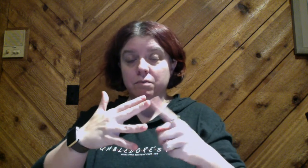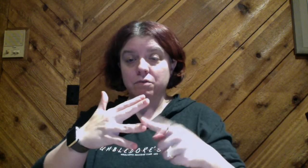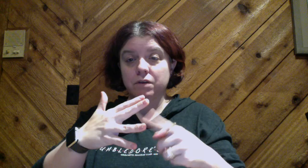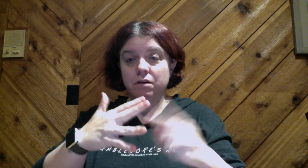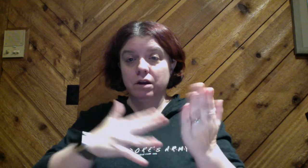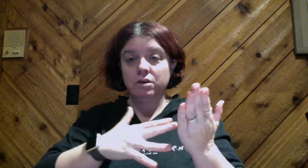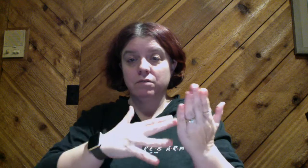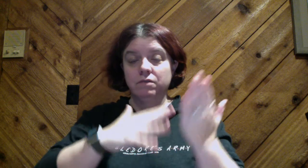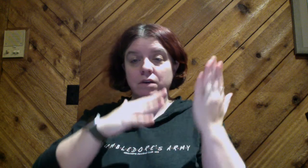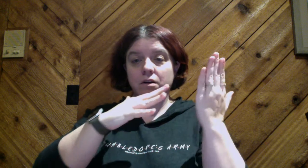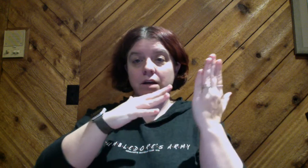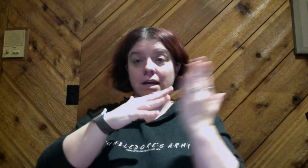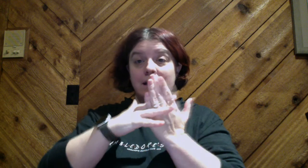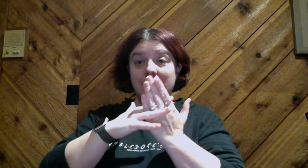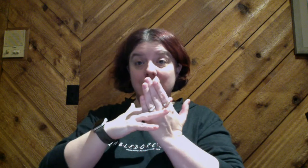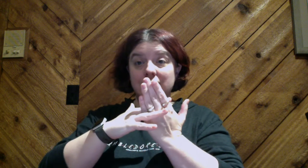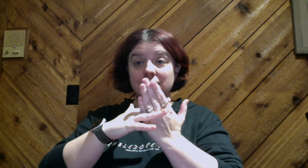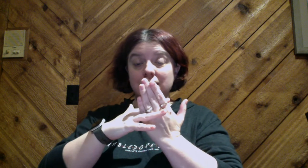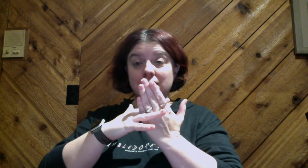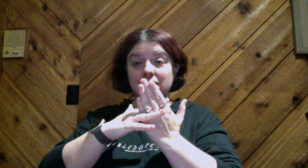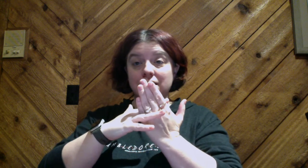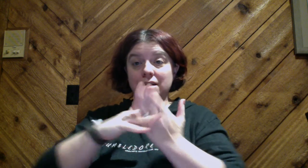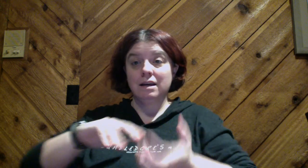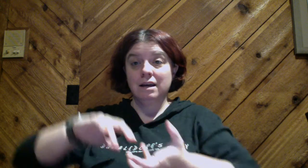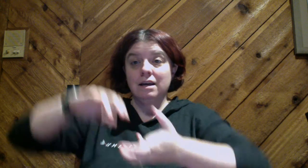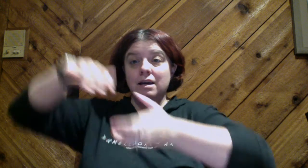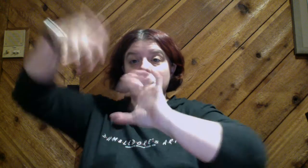finger and your ring finger. Hit, and then